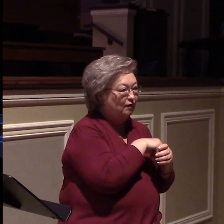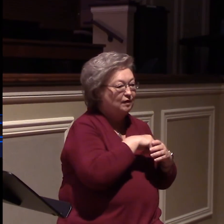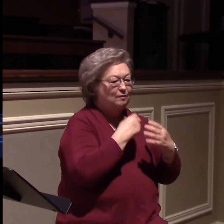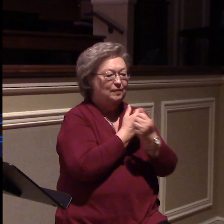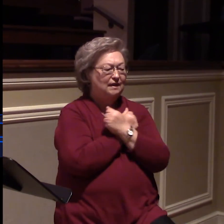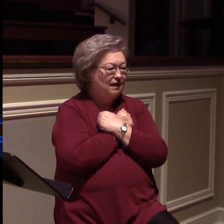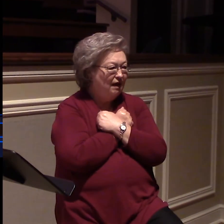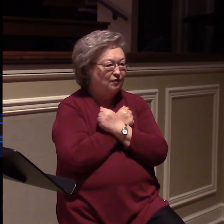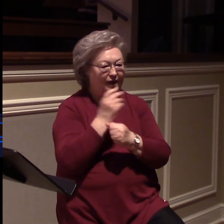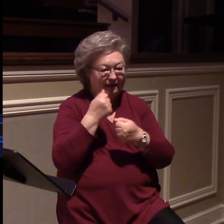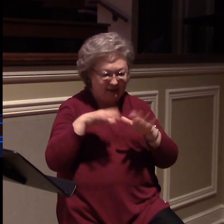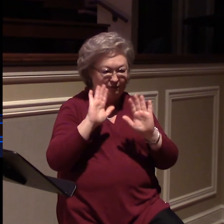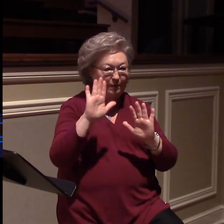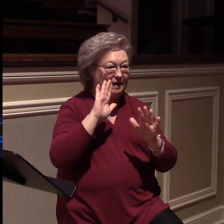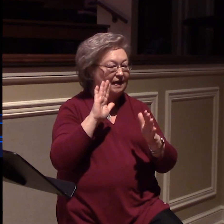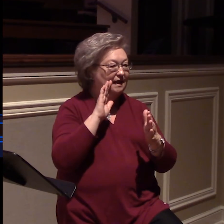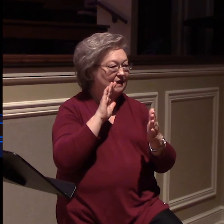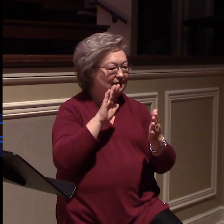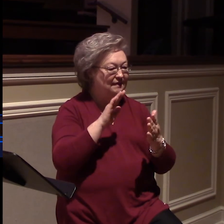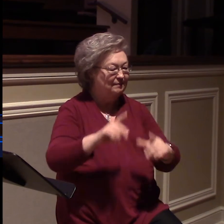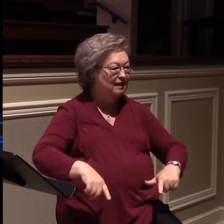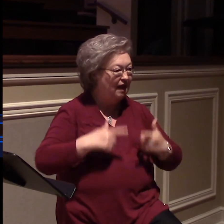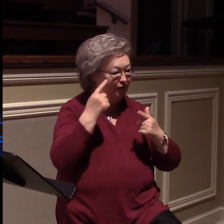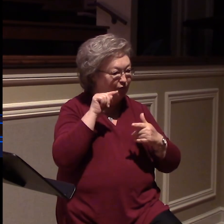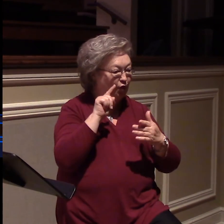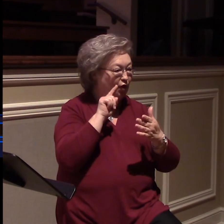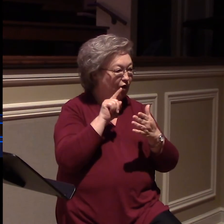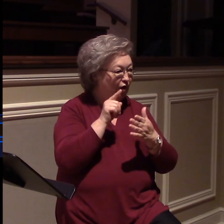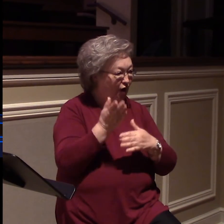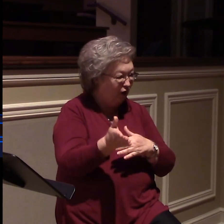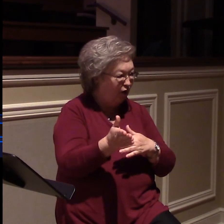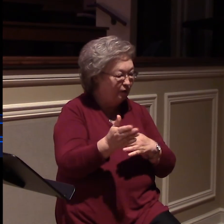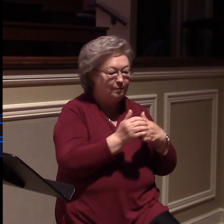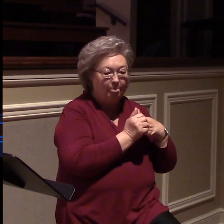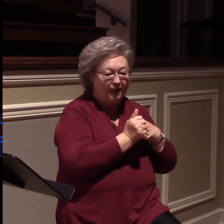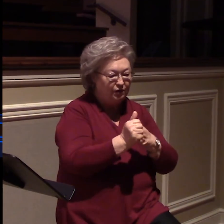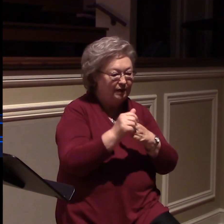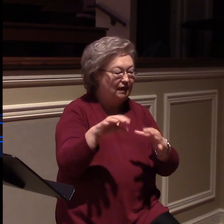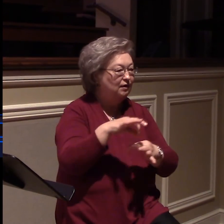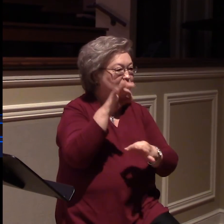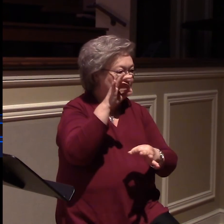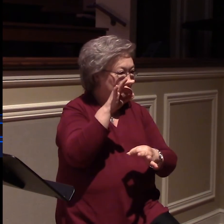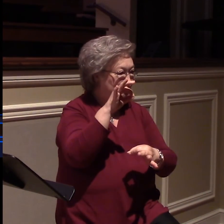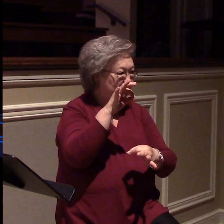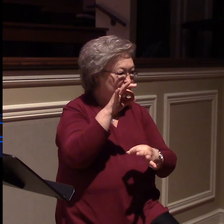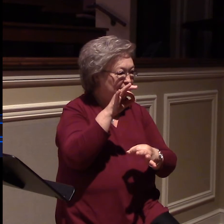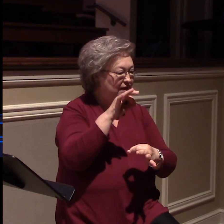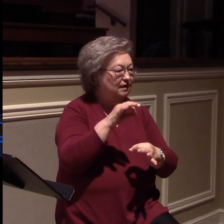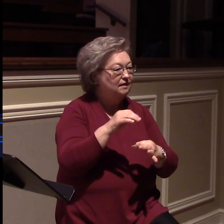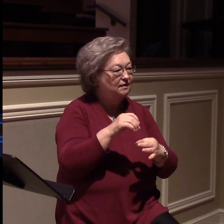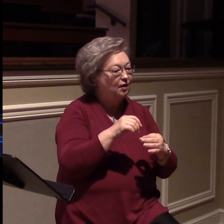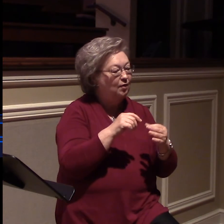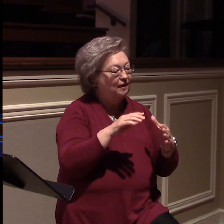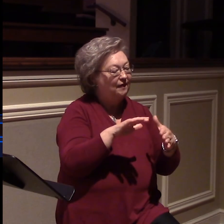to lay his life down for her, to sanctify her with the washing of the word, to lead her spiritually. And so his marital relationship